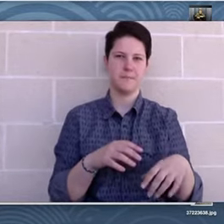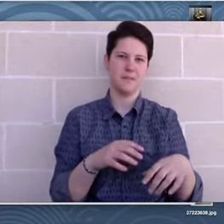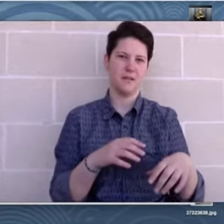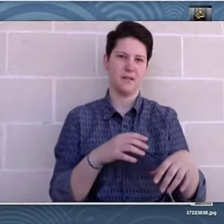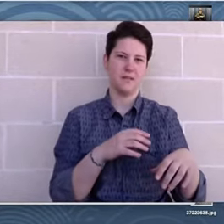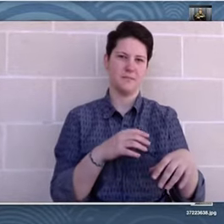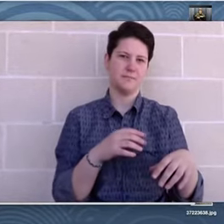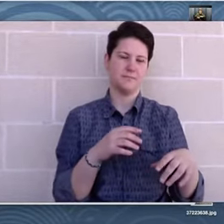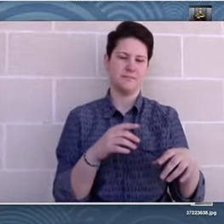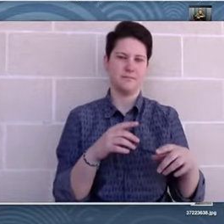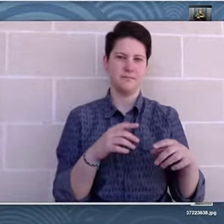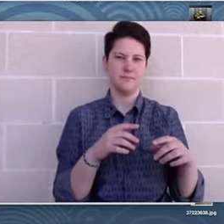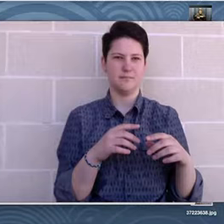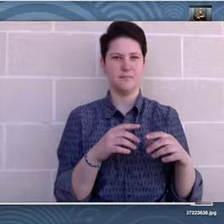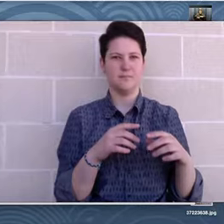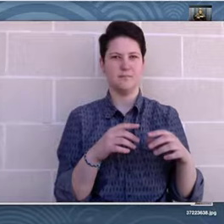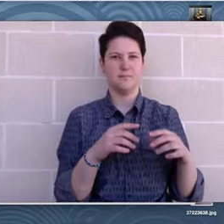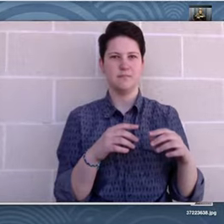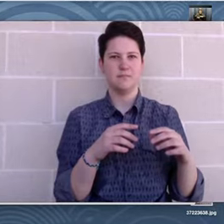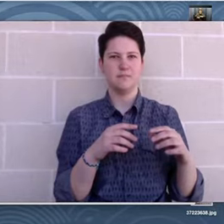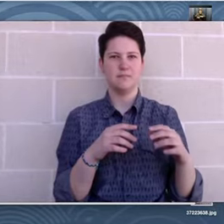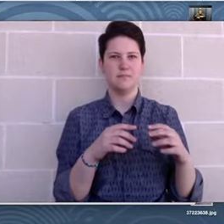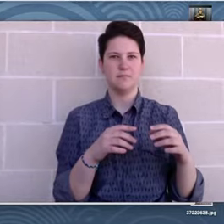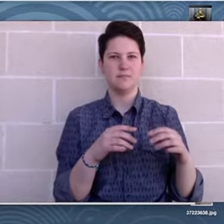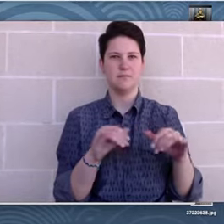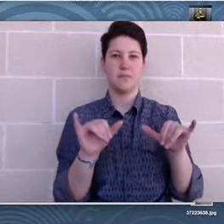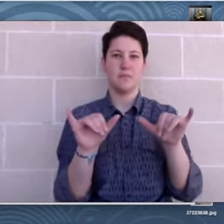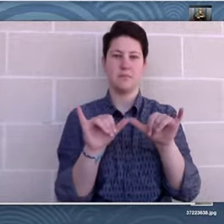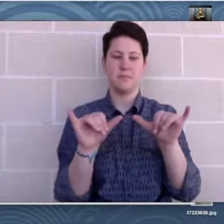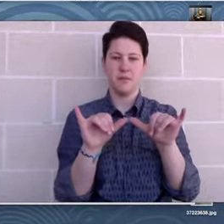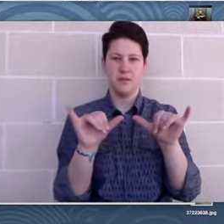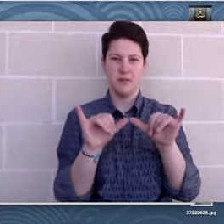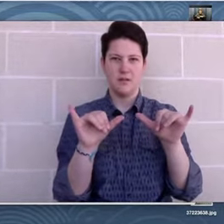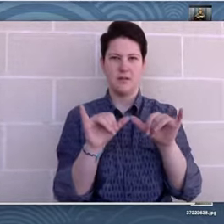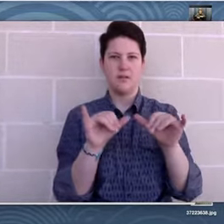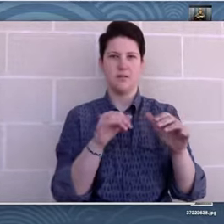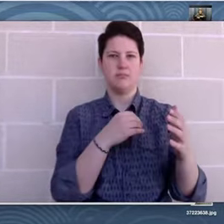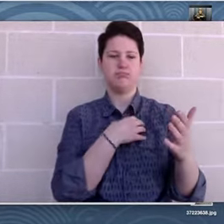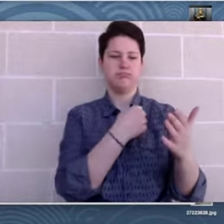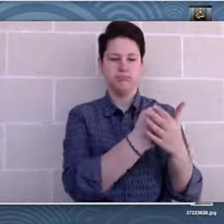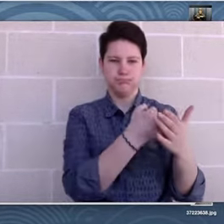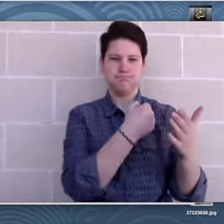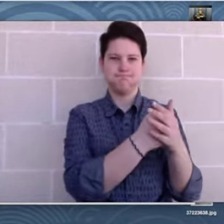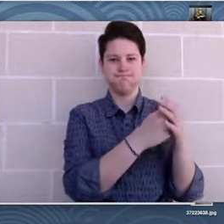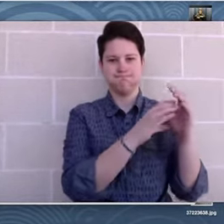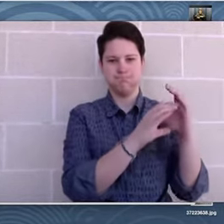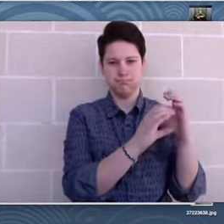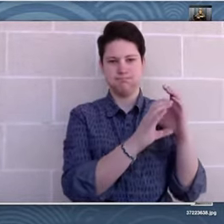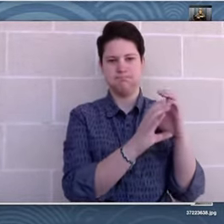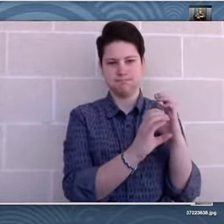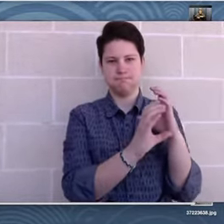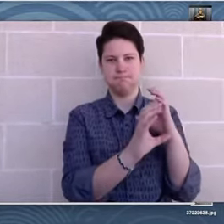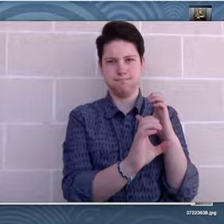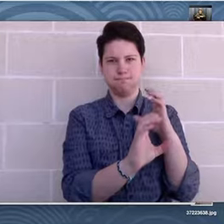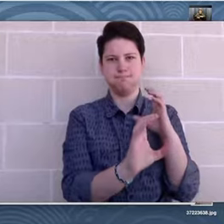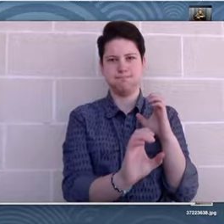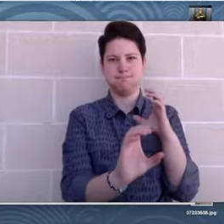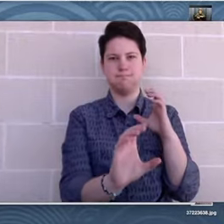into the arteries. So the blood pressure in the arteries increases immediately after the